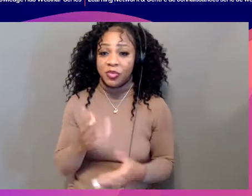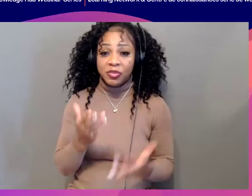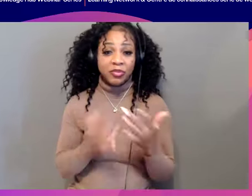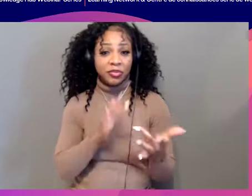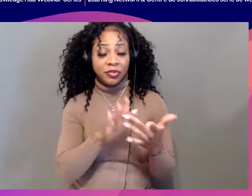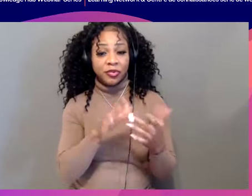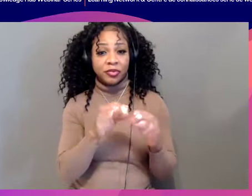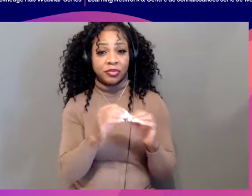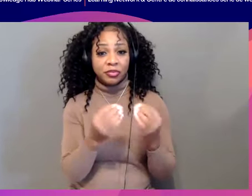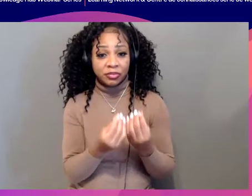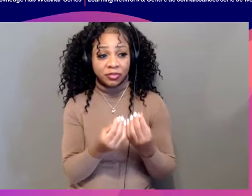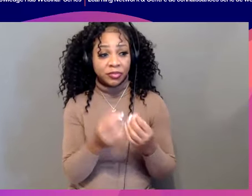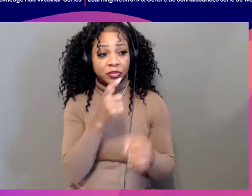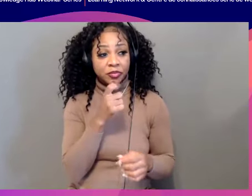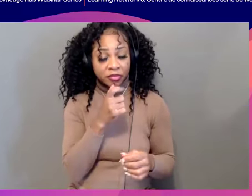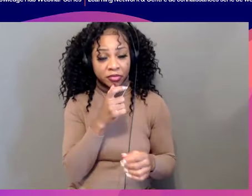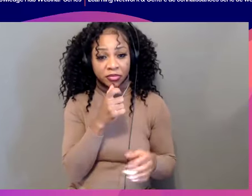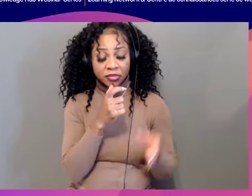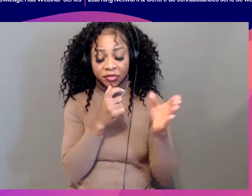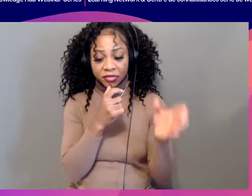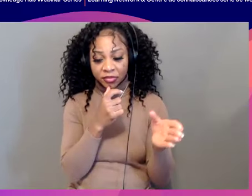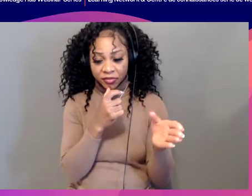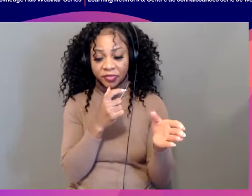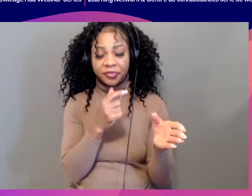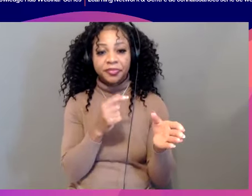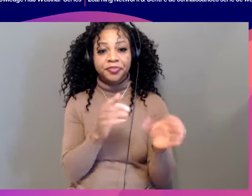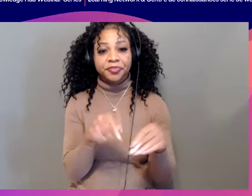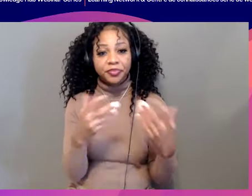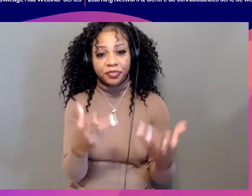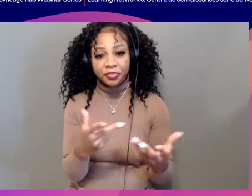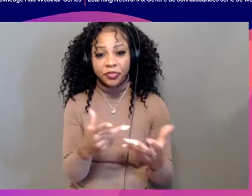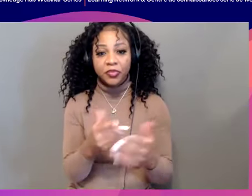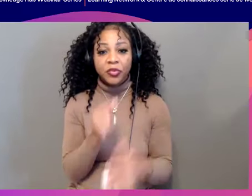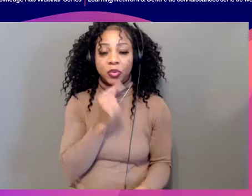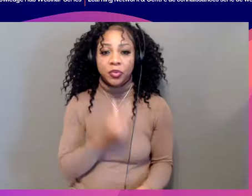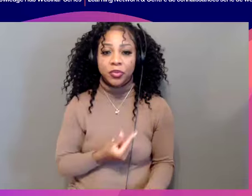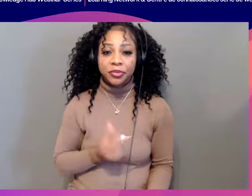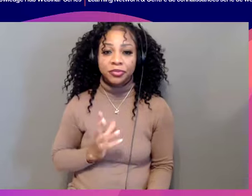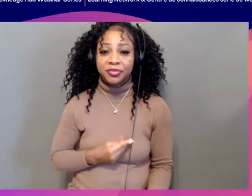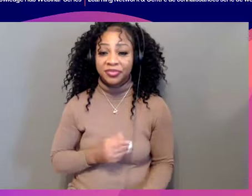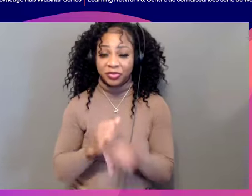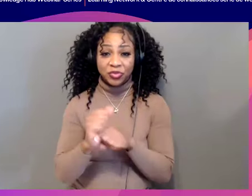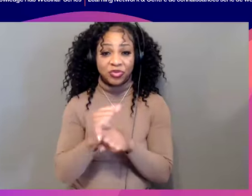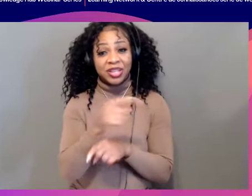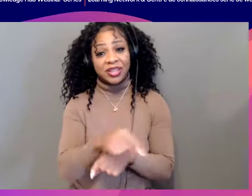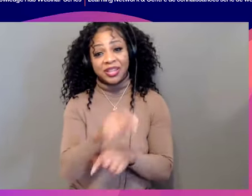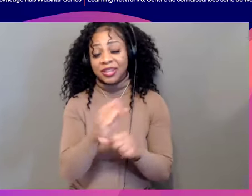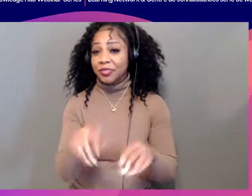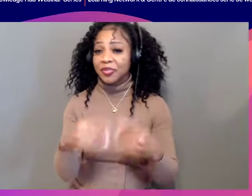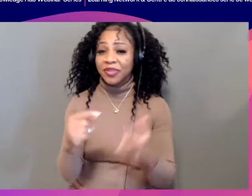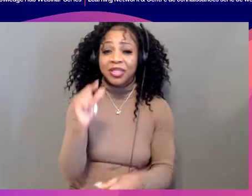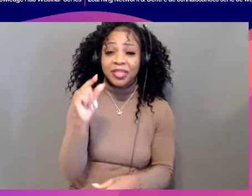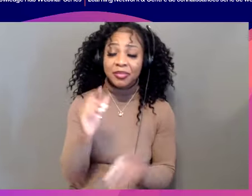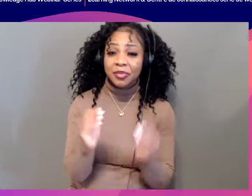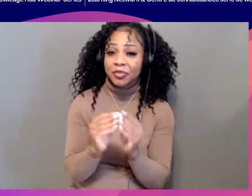an organization that does queer and trans trainings that could even just like provide you with a little bit more information or